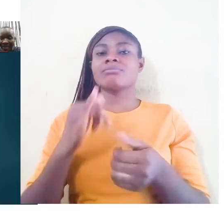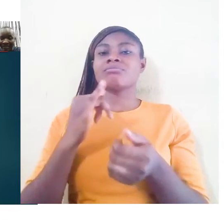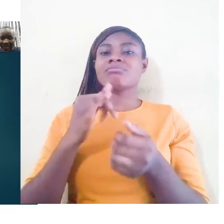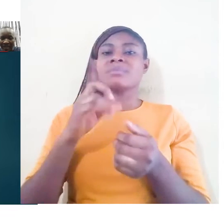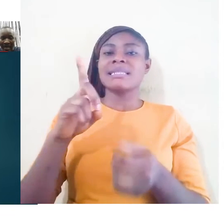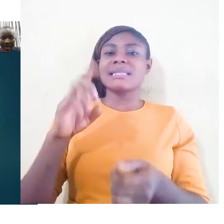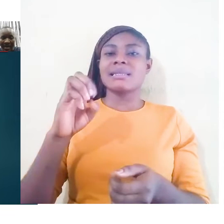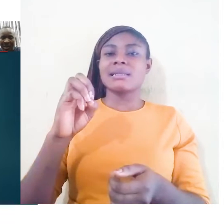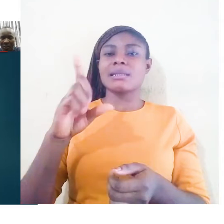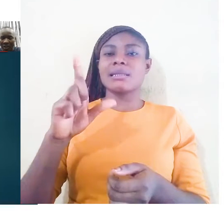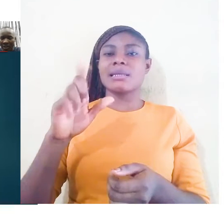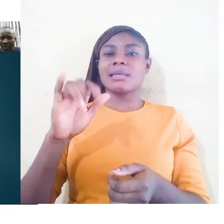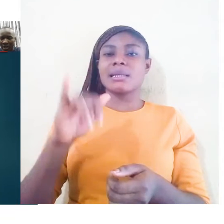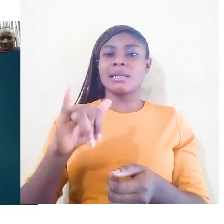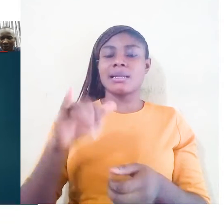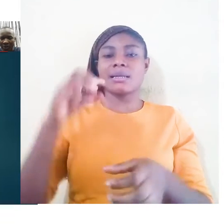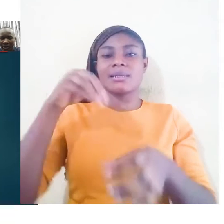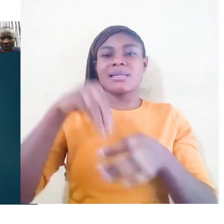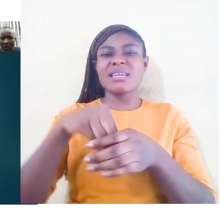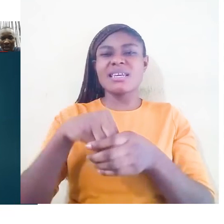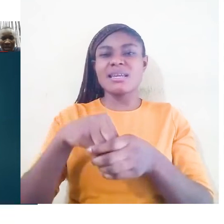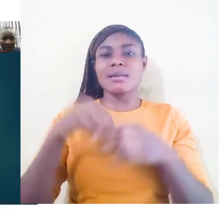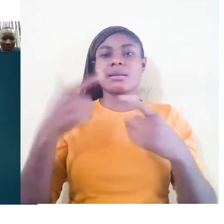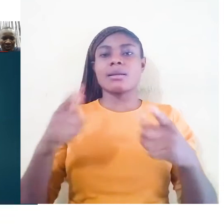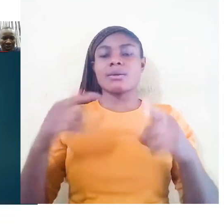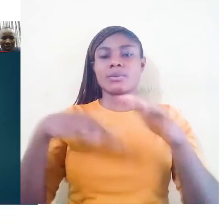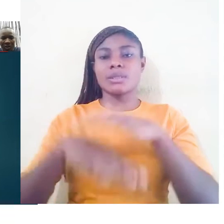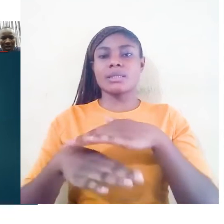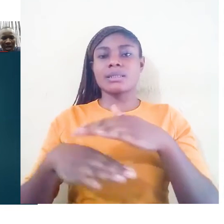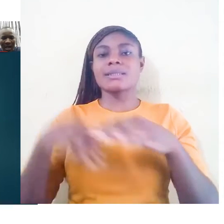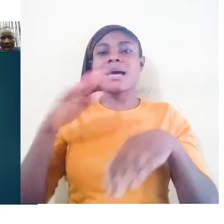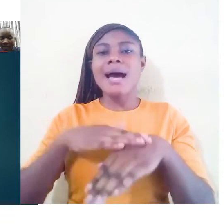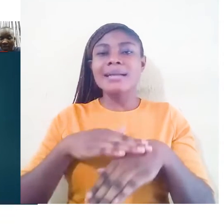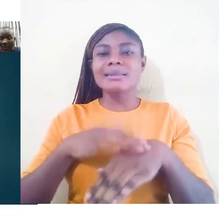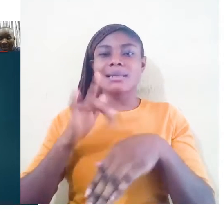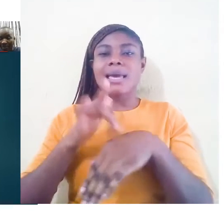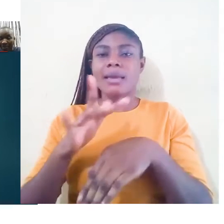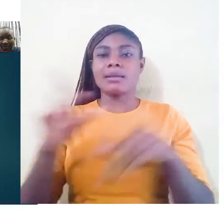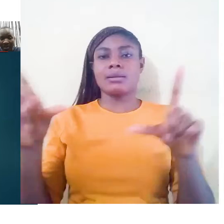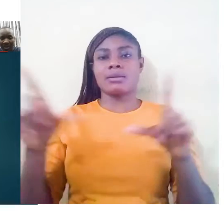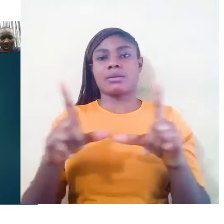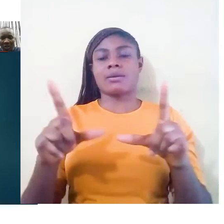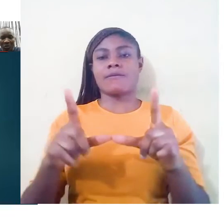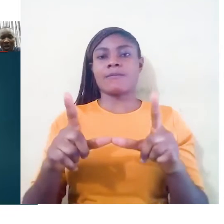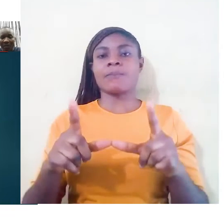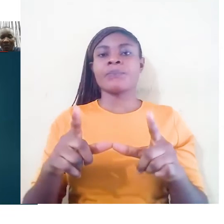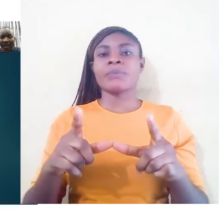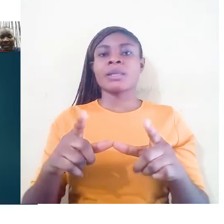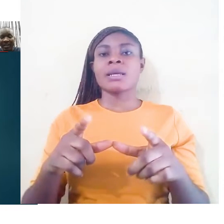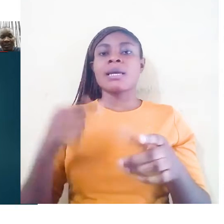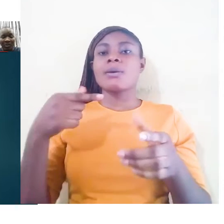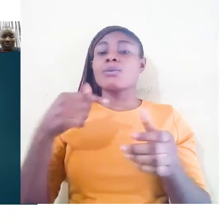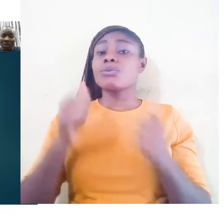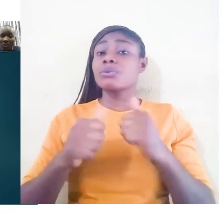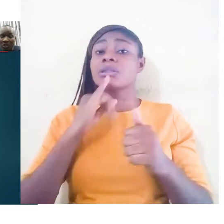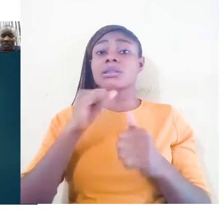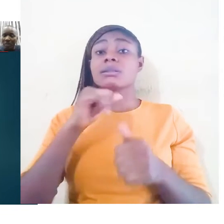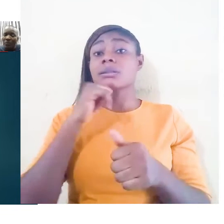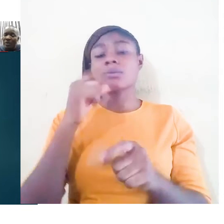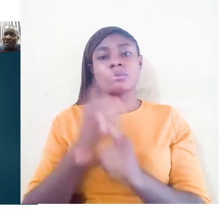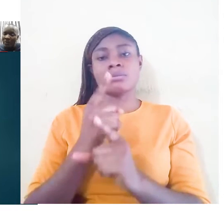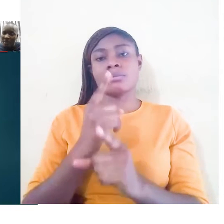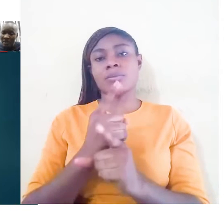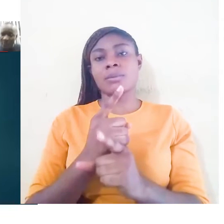language access at an early stage, which is not actually appropriate. So, however, in some